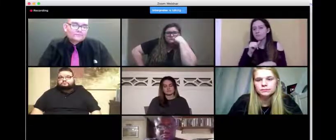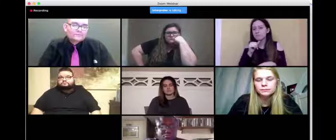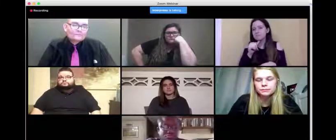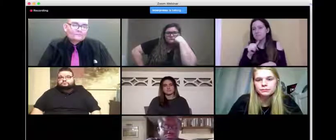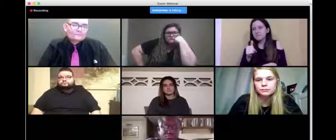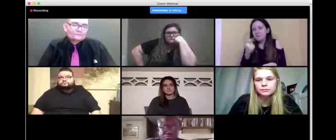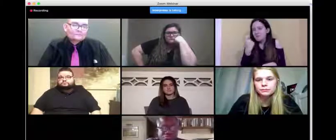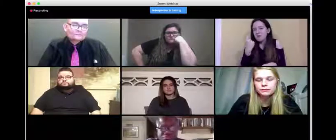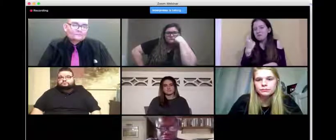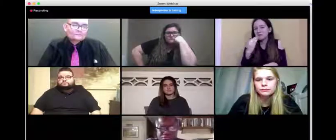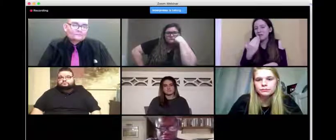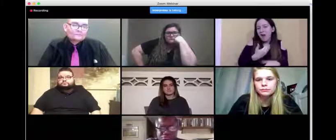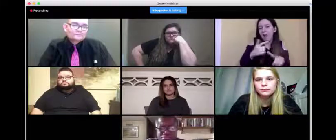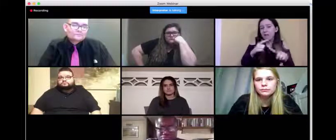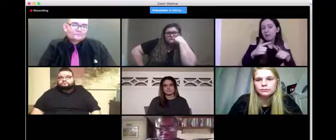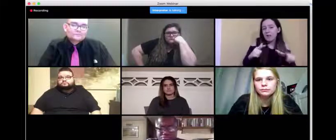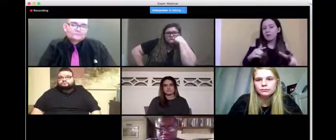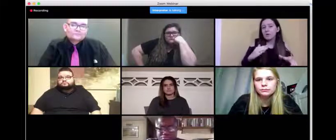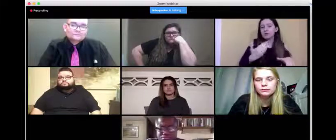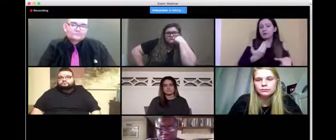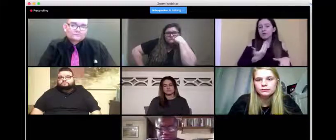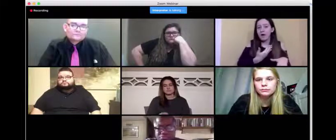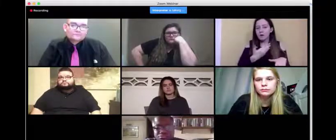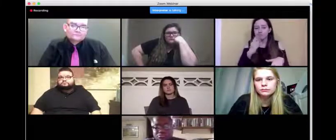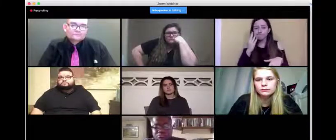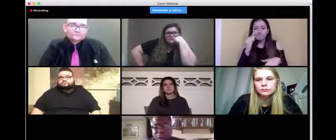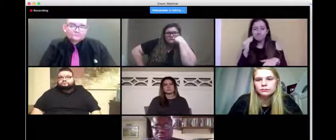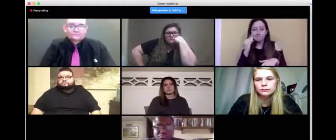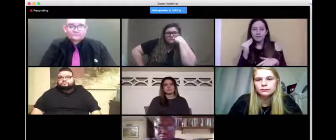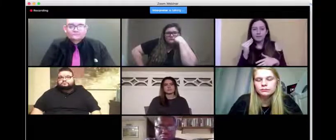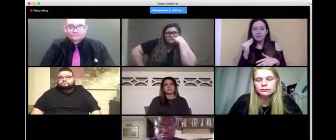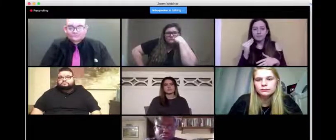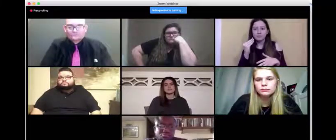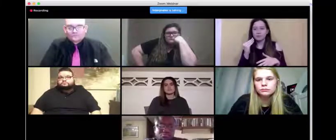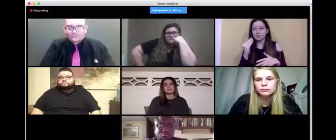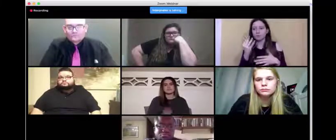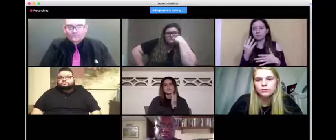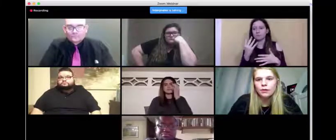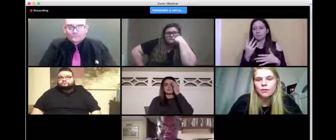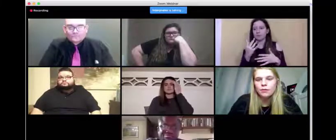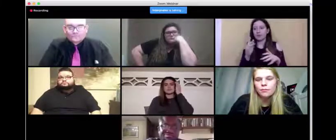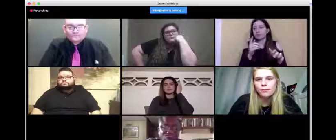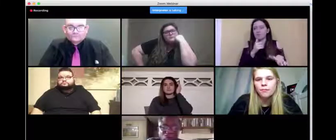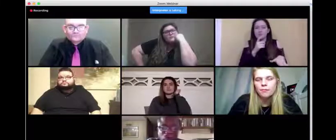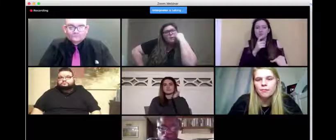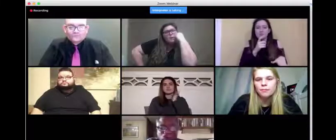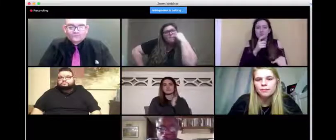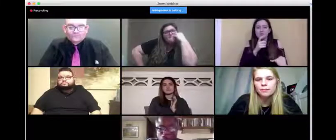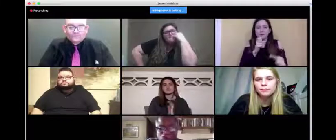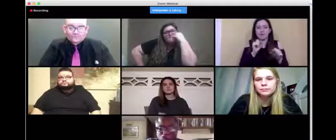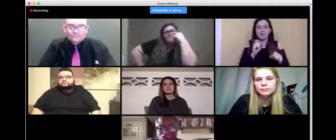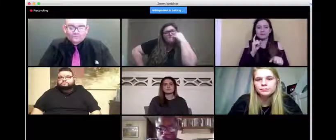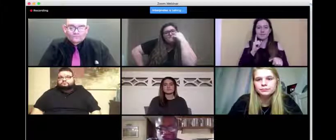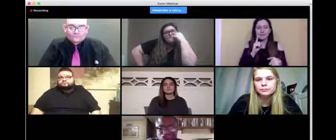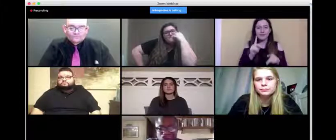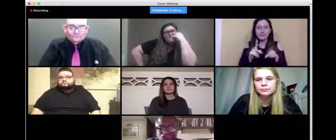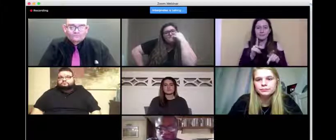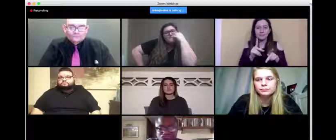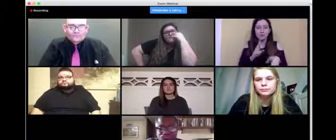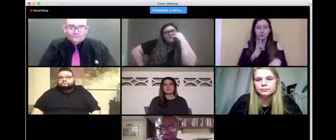understand what we experience, and who can deaf people talk with, like hearing people can. But